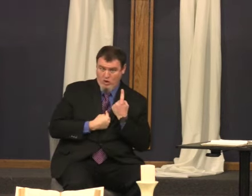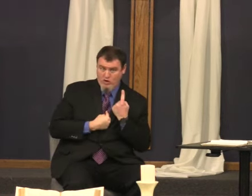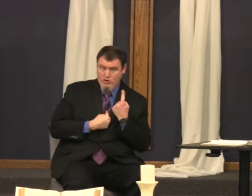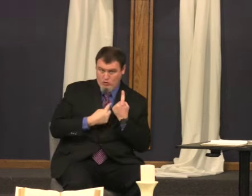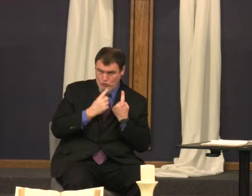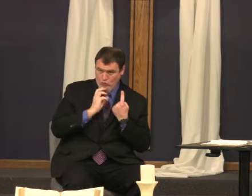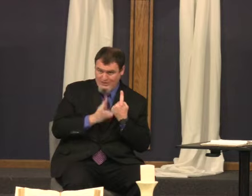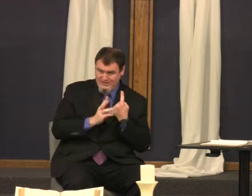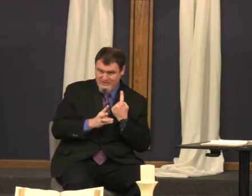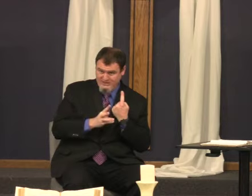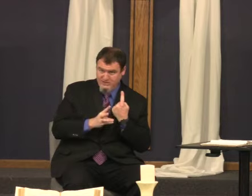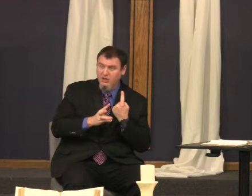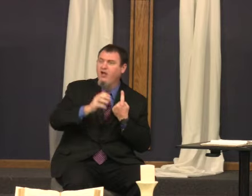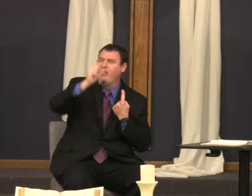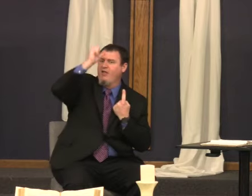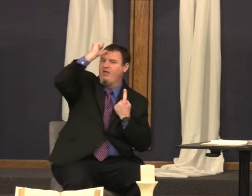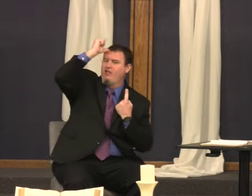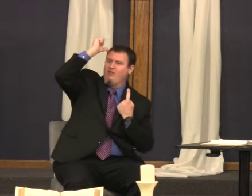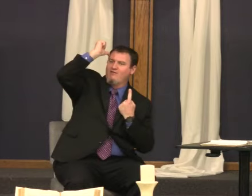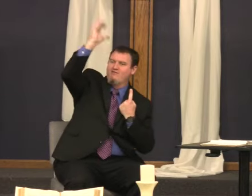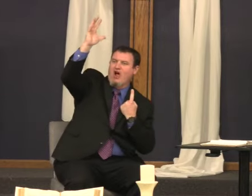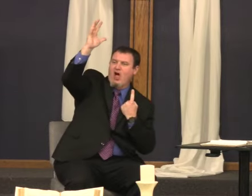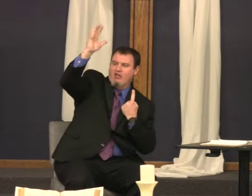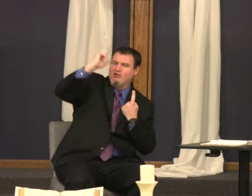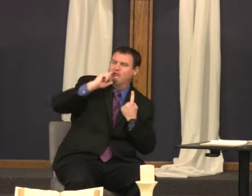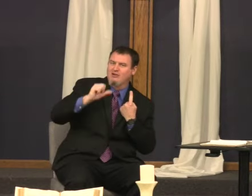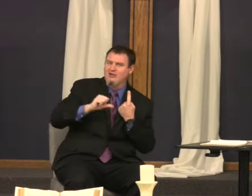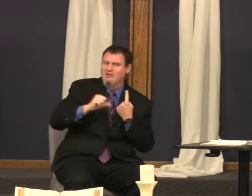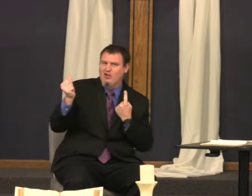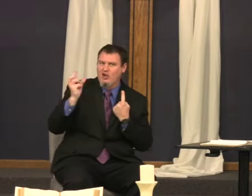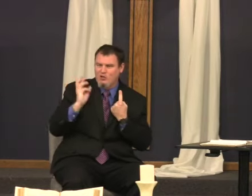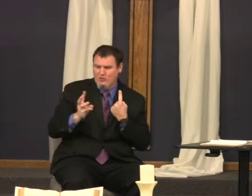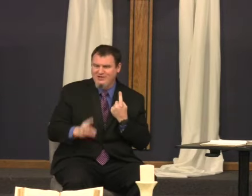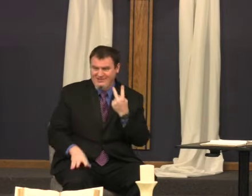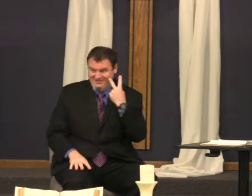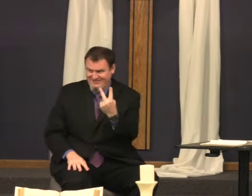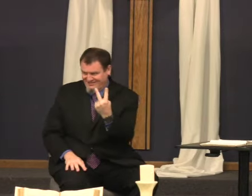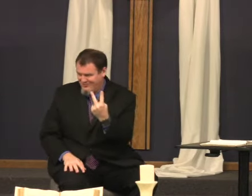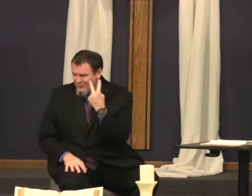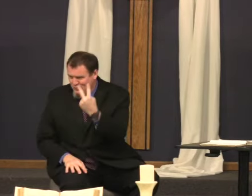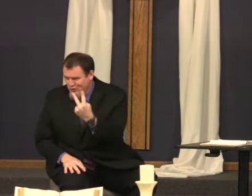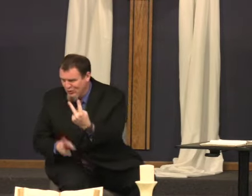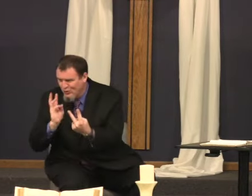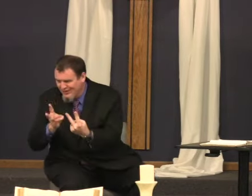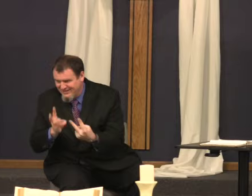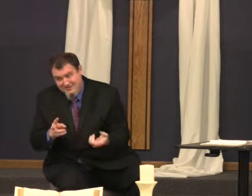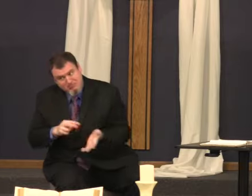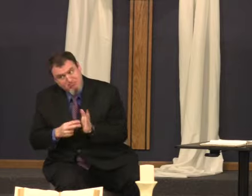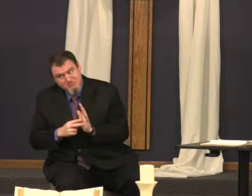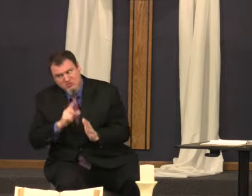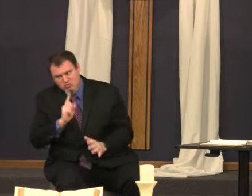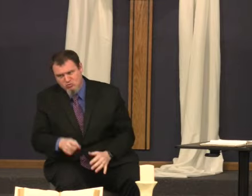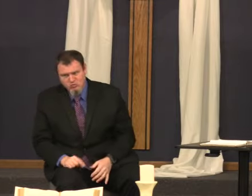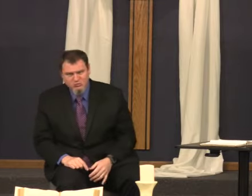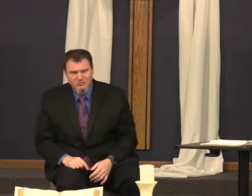I am one that beareth witness of myself, and the Father that sent me beareth witness of me. That's two witnesses. That means it's